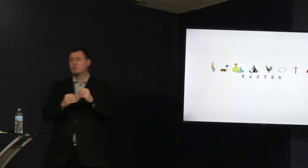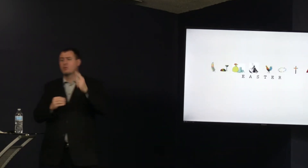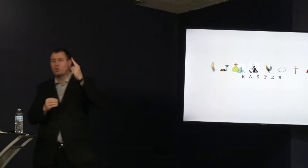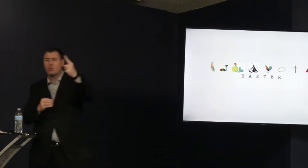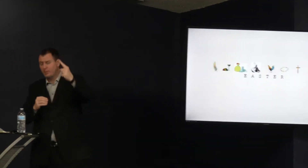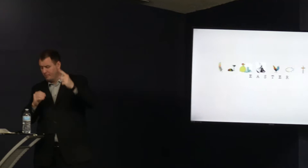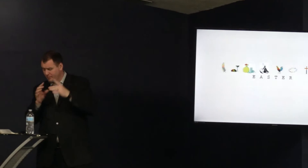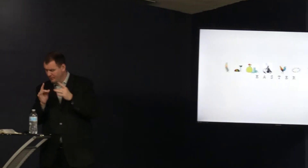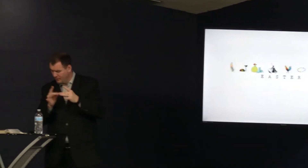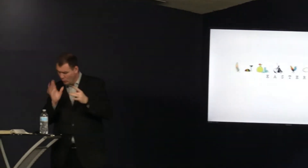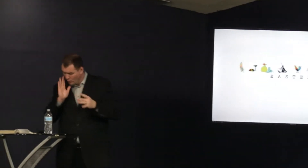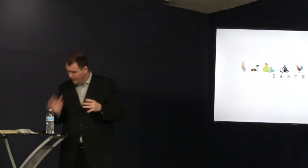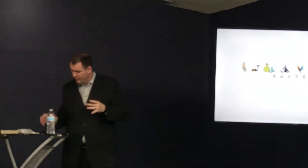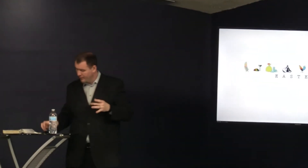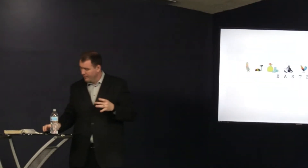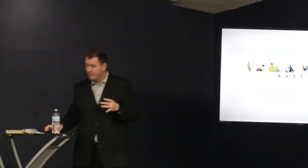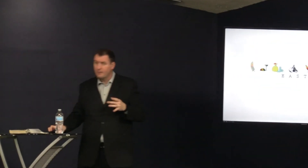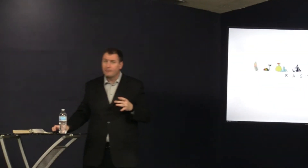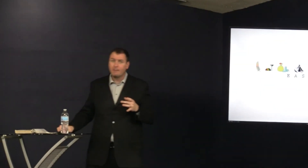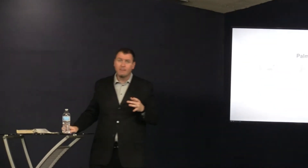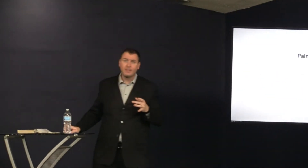series today. So,